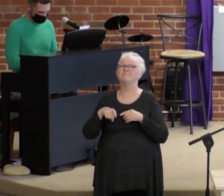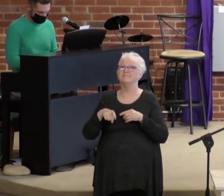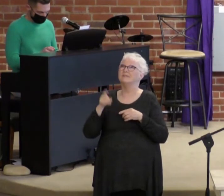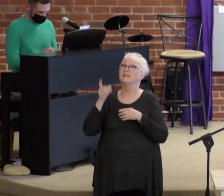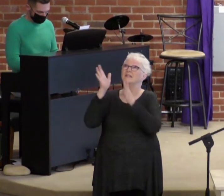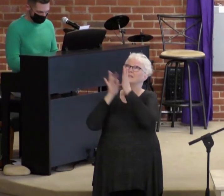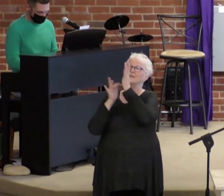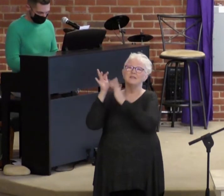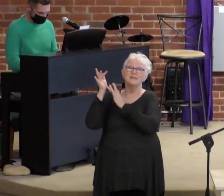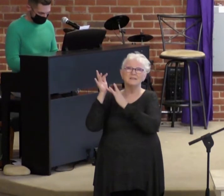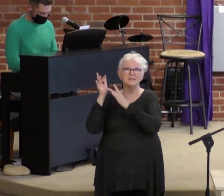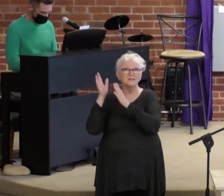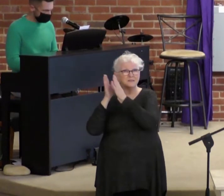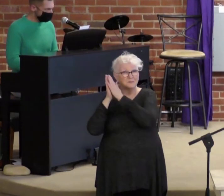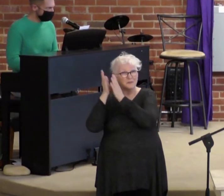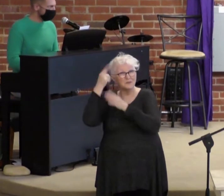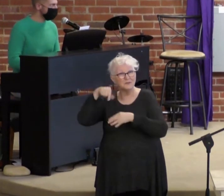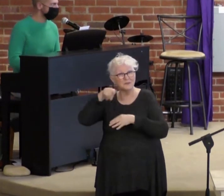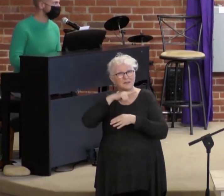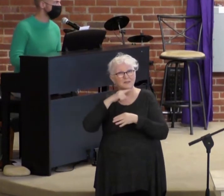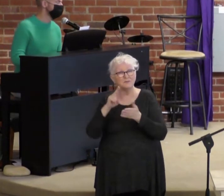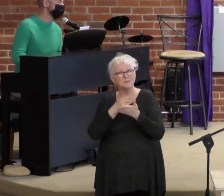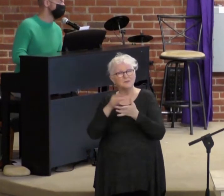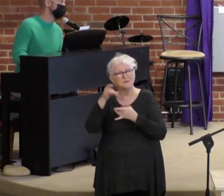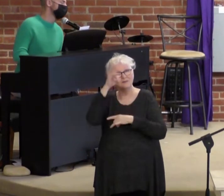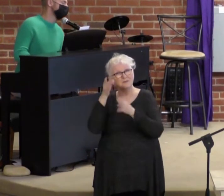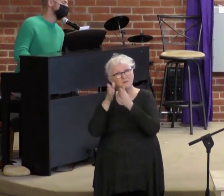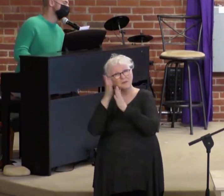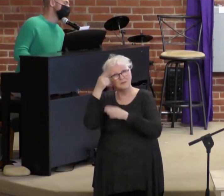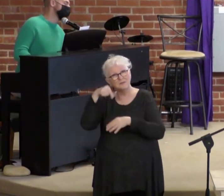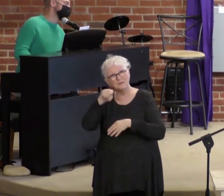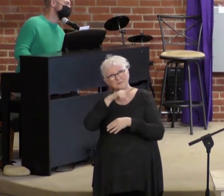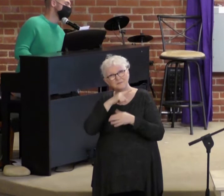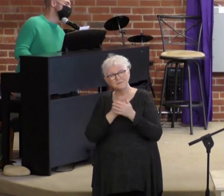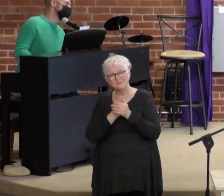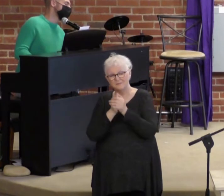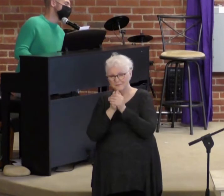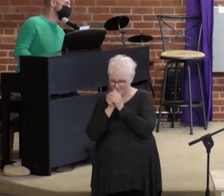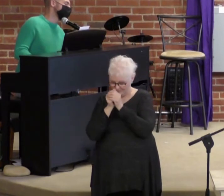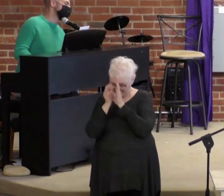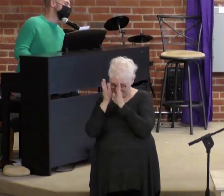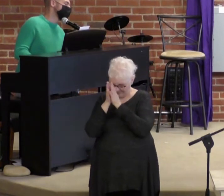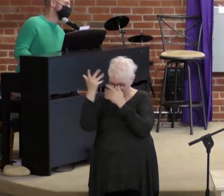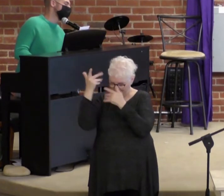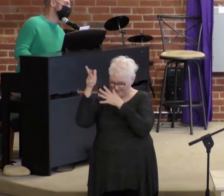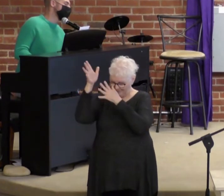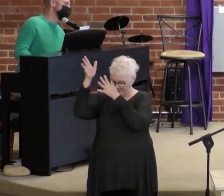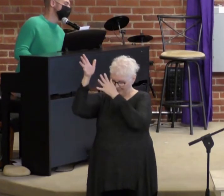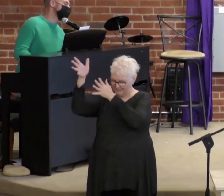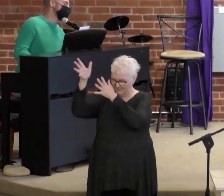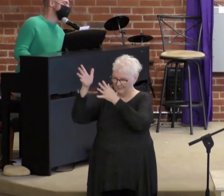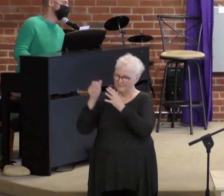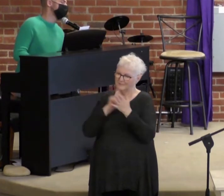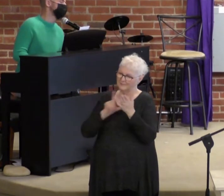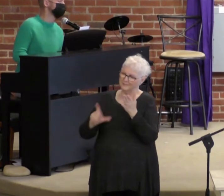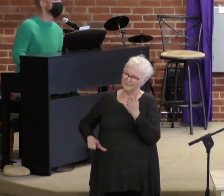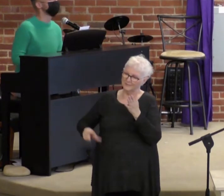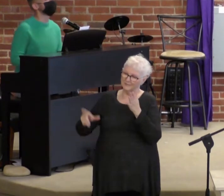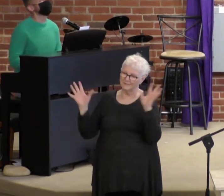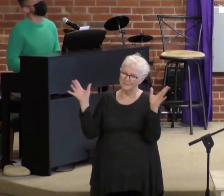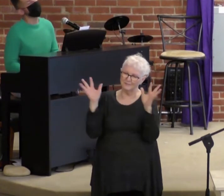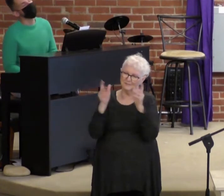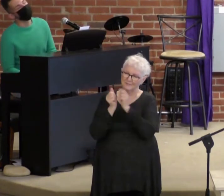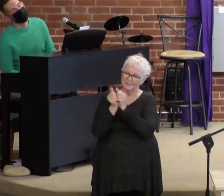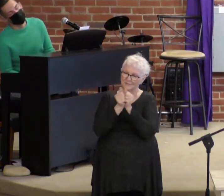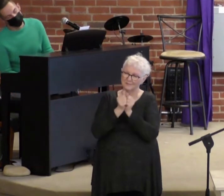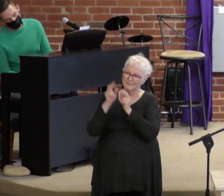God, we thank you so much that we're able to come together, Lord, to honor, to praise, to serve, and